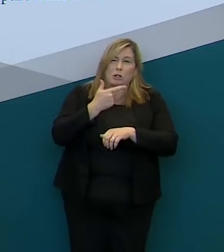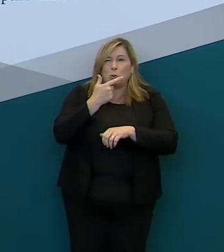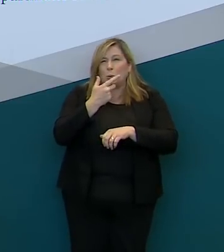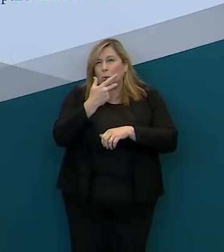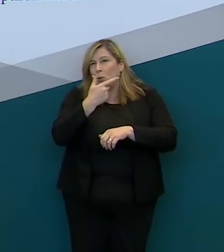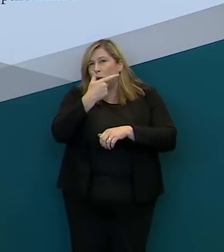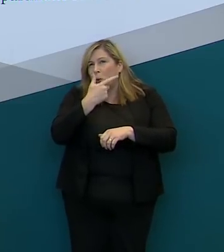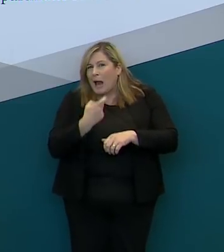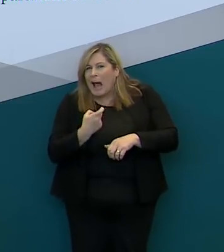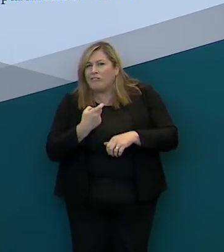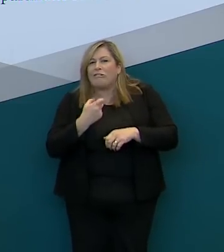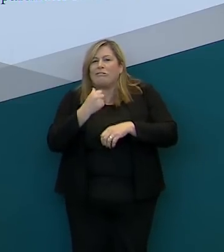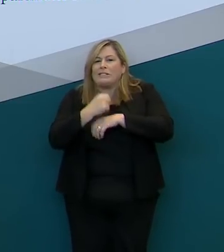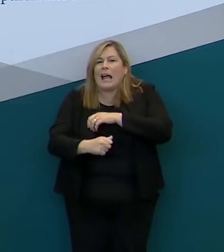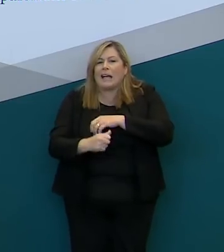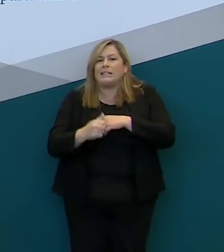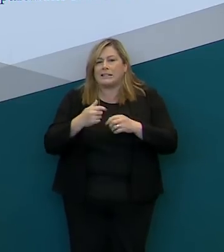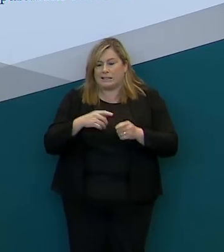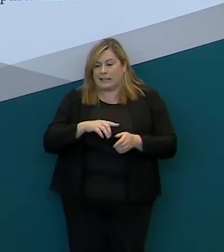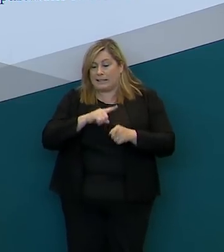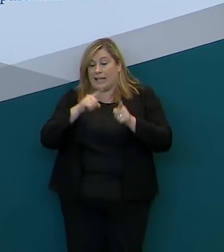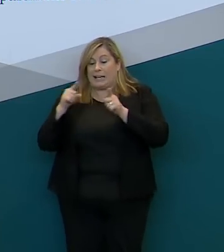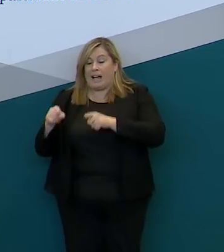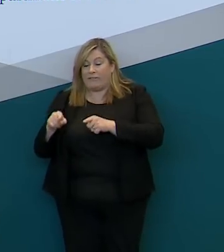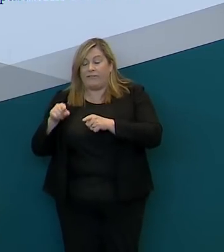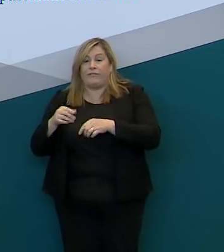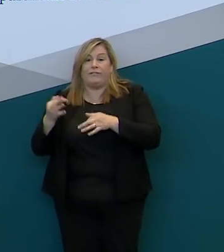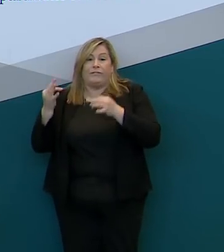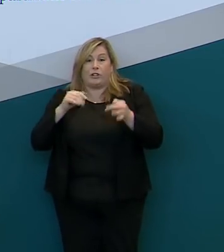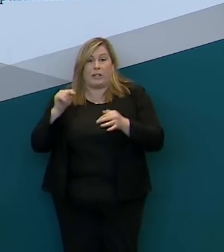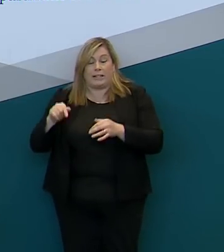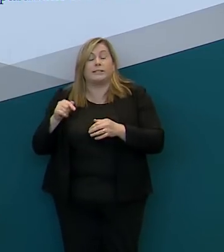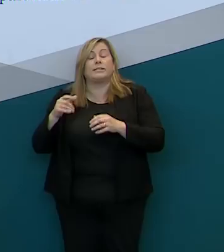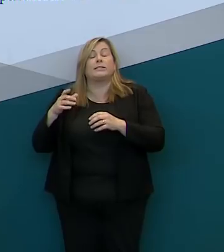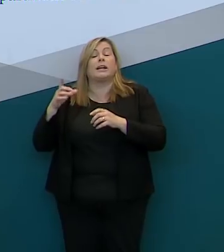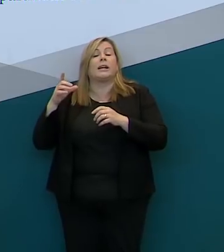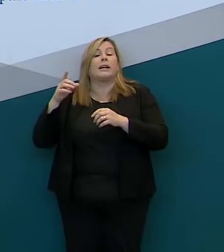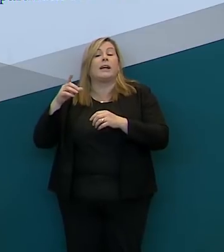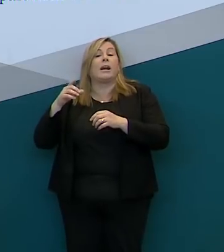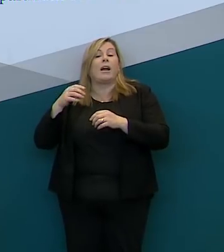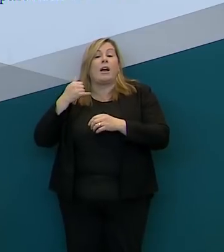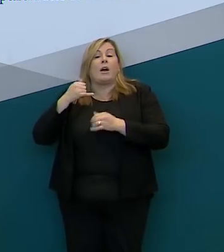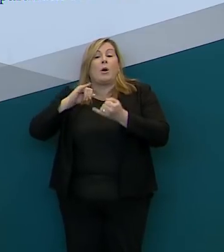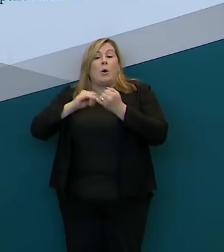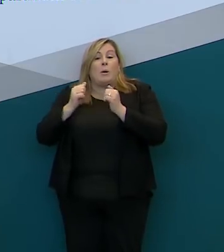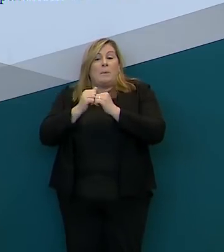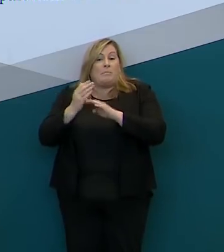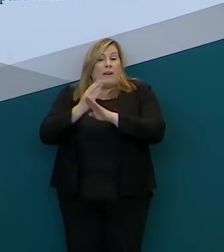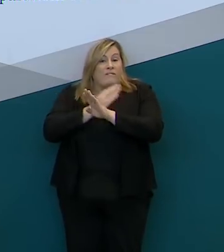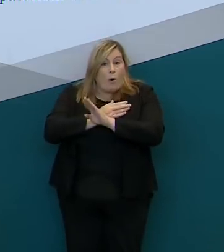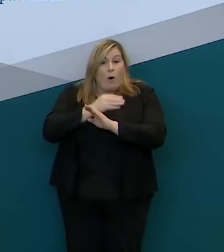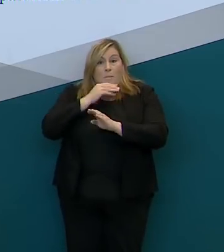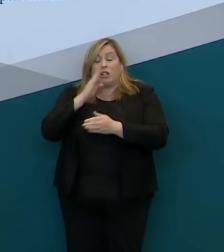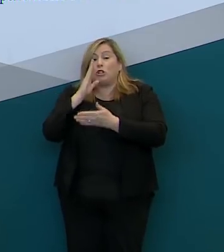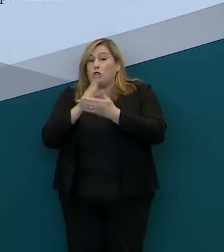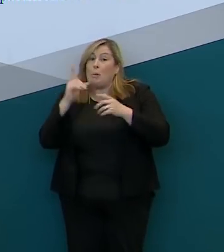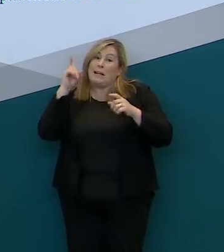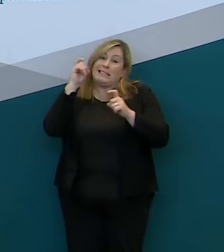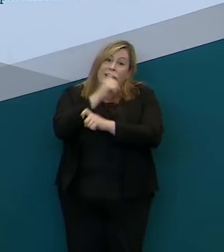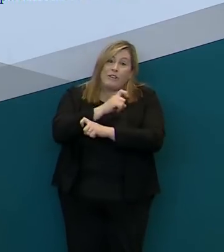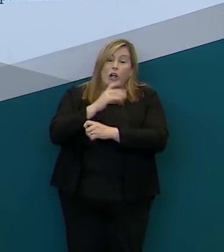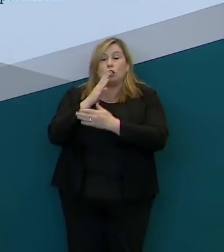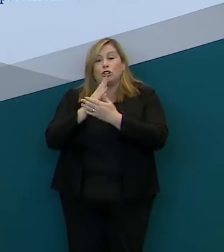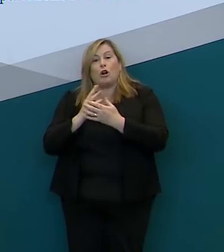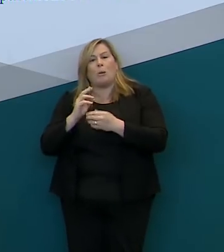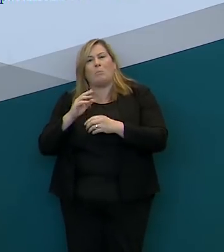tracing of the simpler variety, the non-complex contact tracing, usually takes place for the great majority again on the same day as the lab